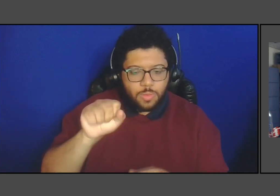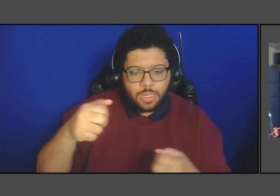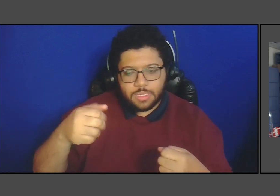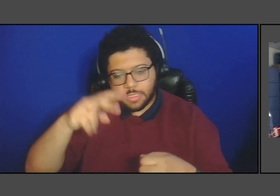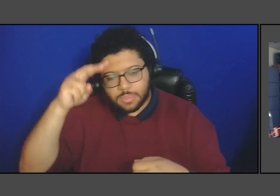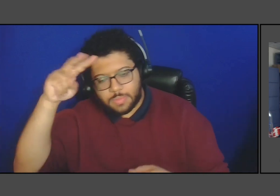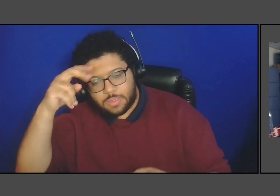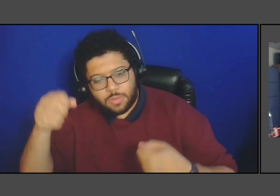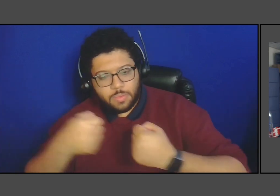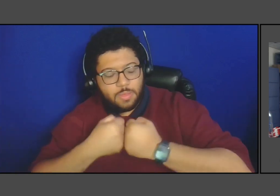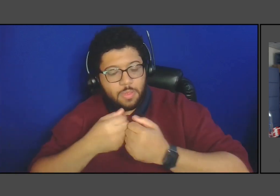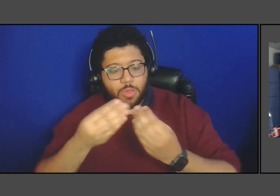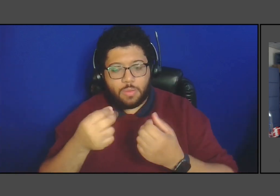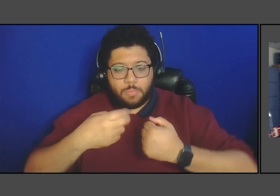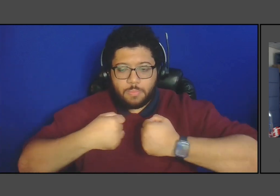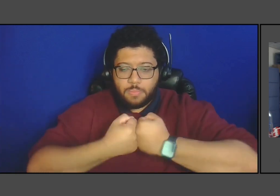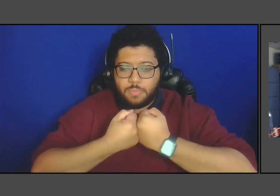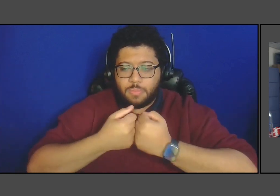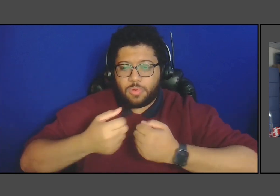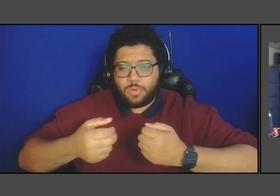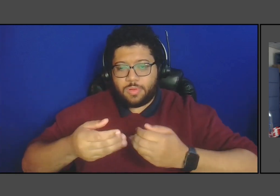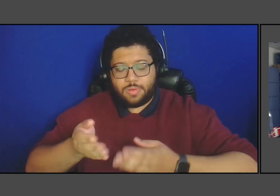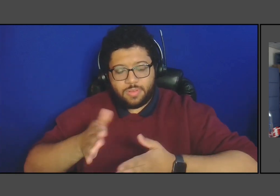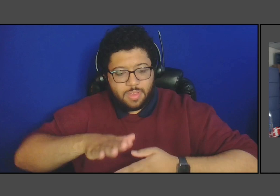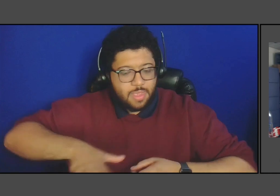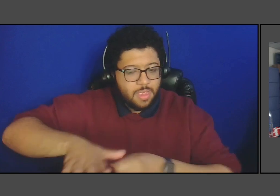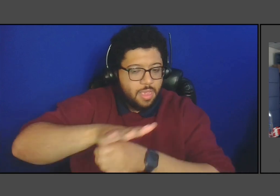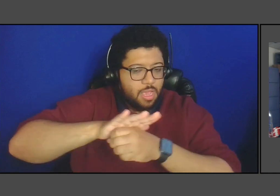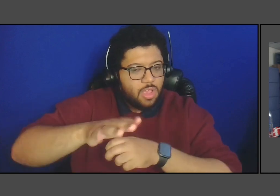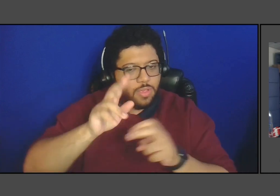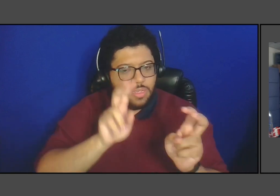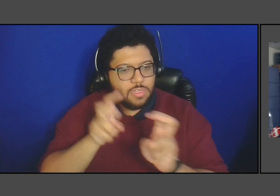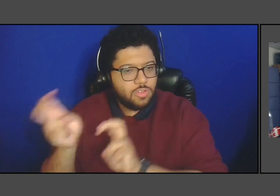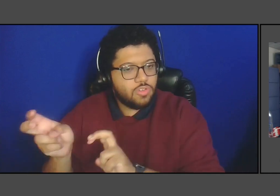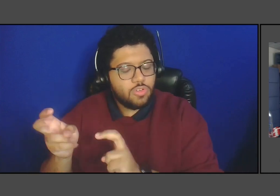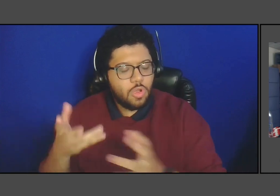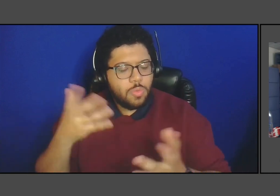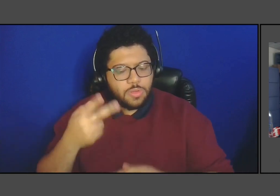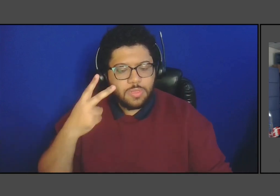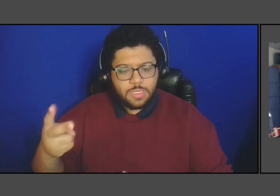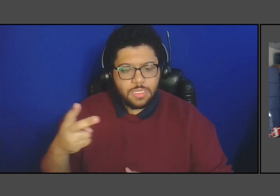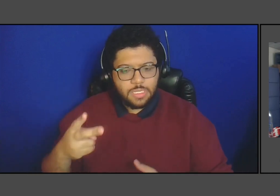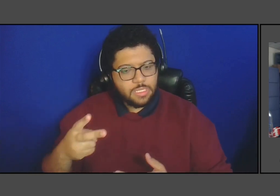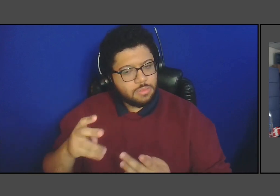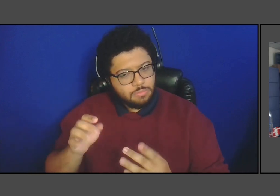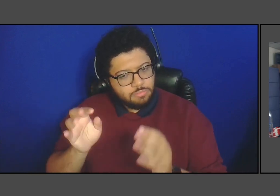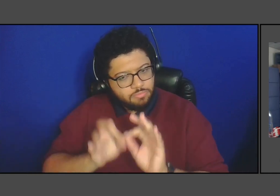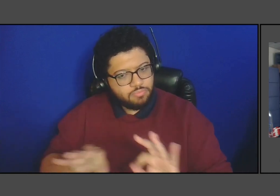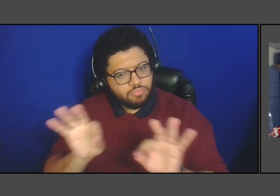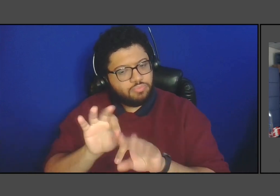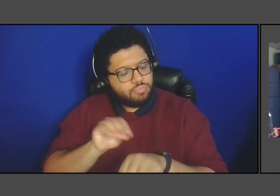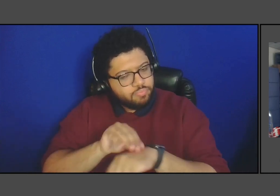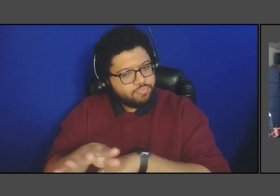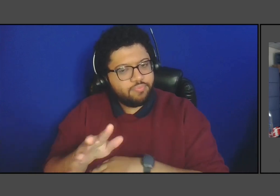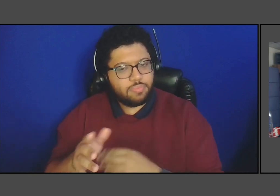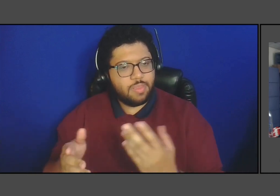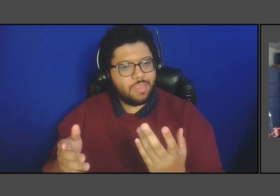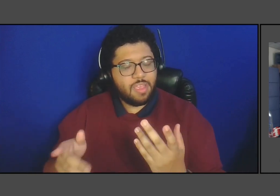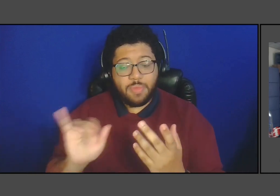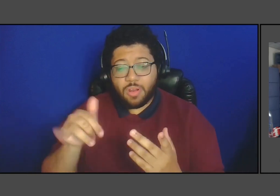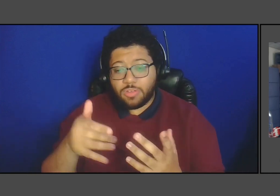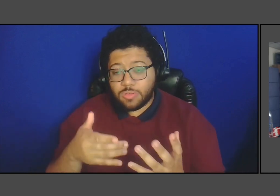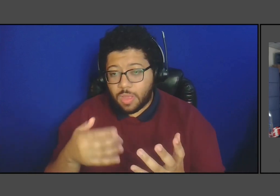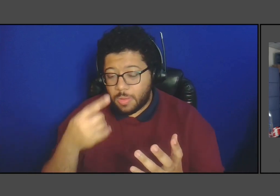issues. Who do you think, what are you seeing that you think is dynamic? But I'd also love to hear you talk about